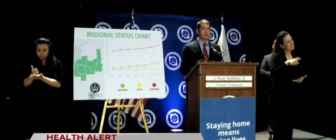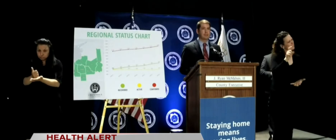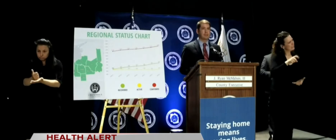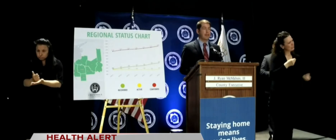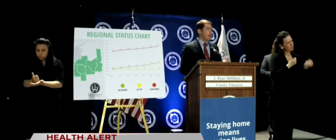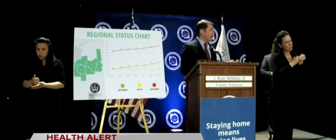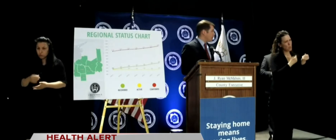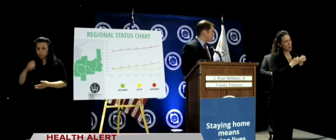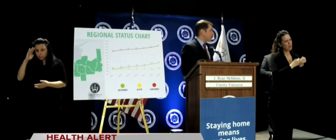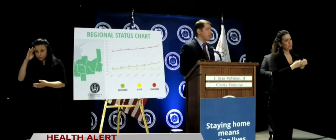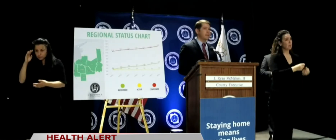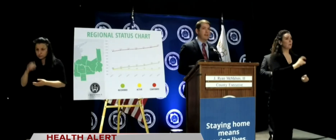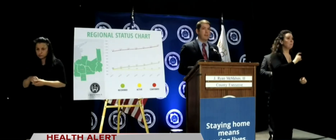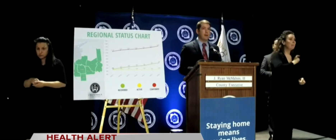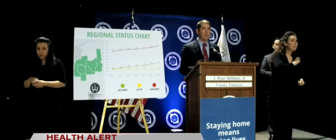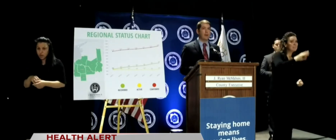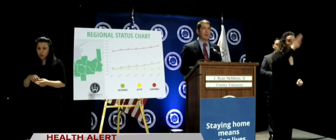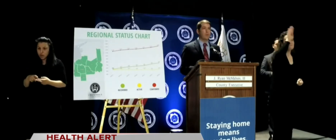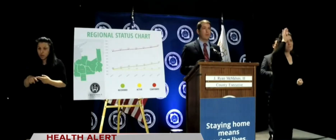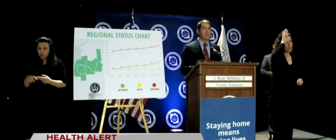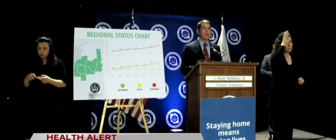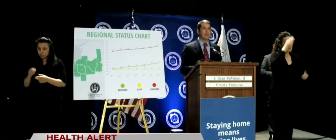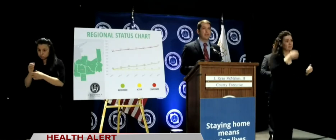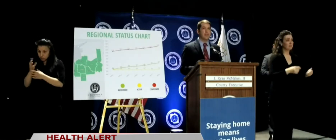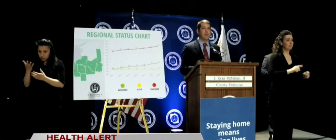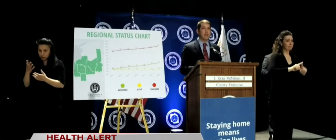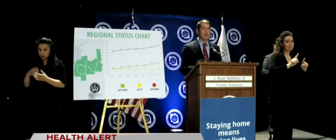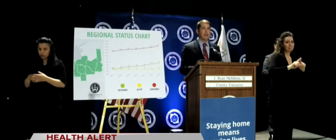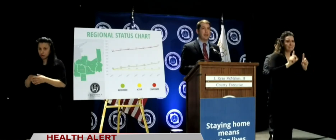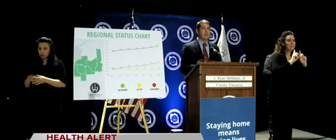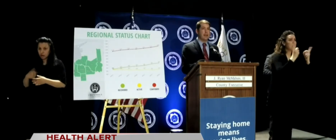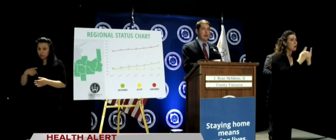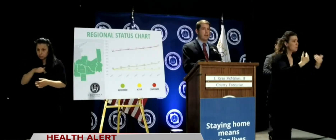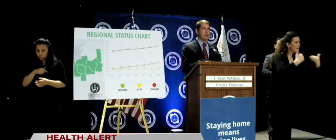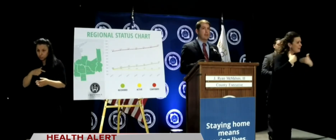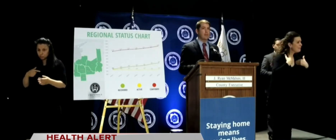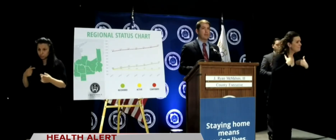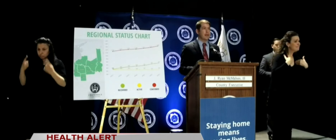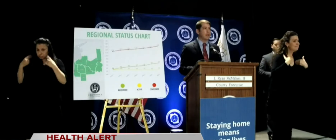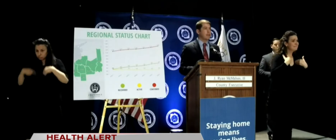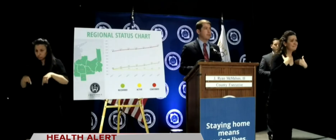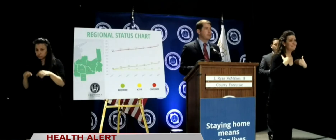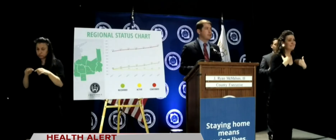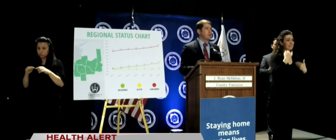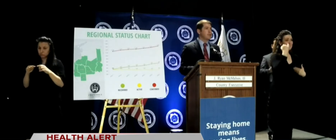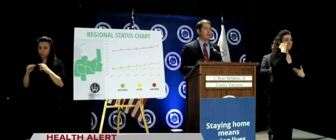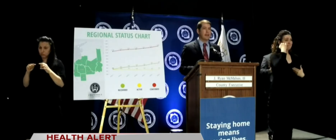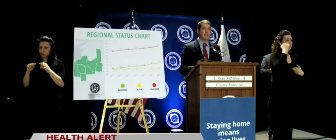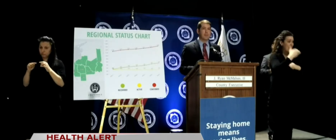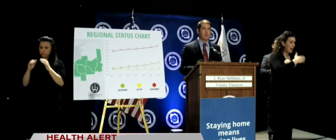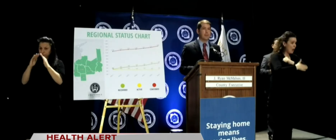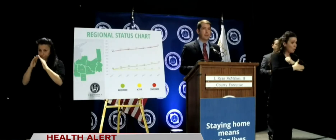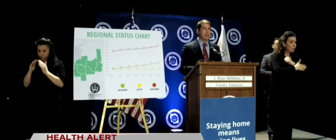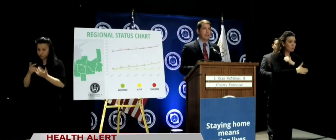fire, health department. Think about where we would be as a community if the county was not in the position to